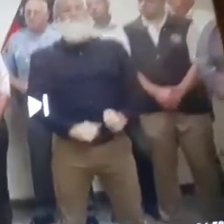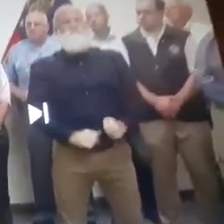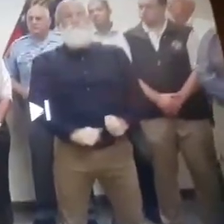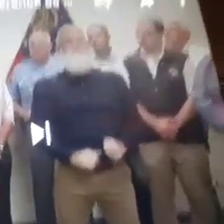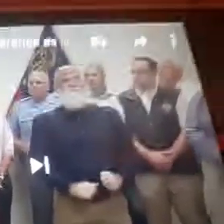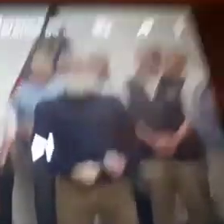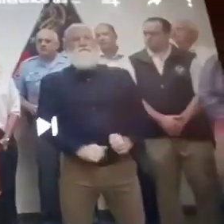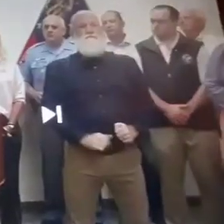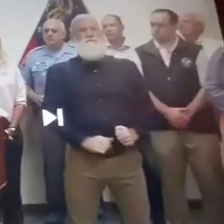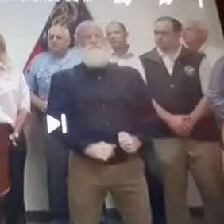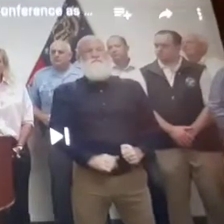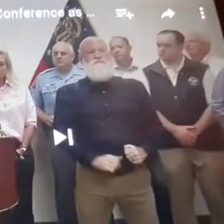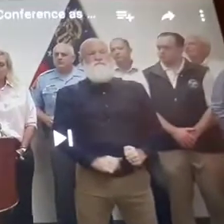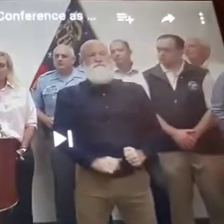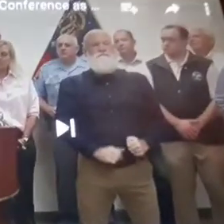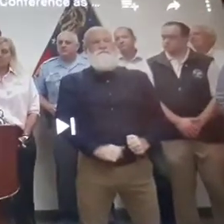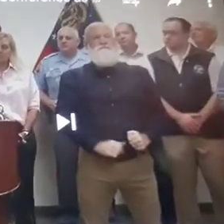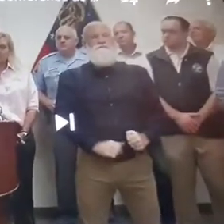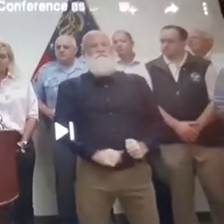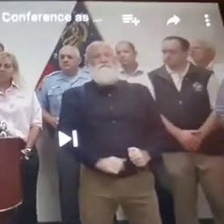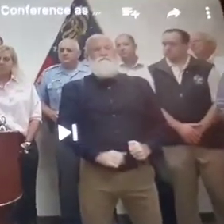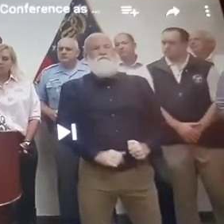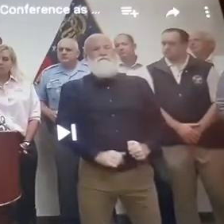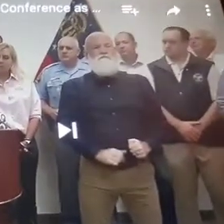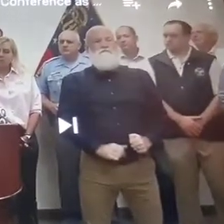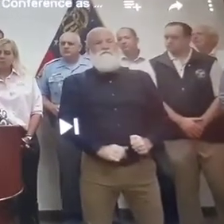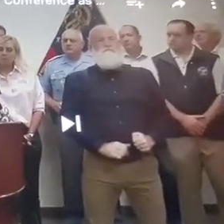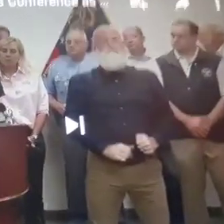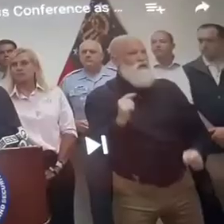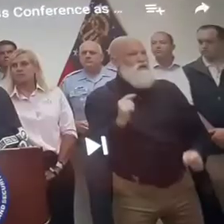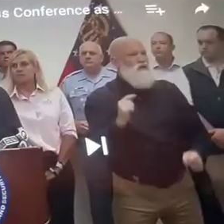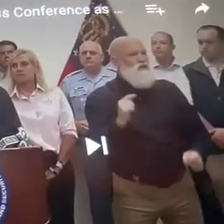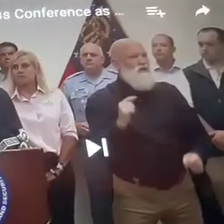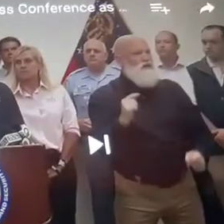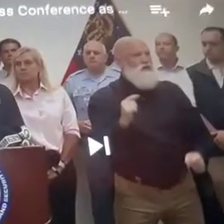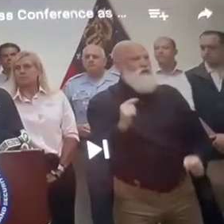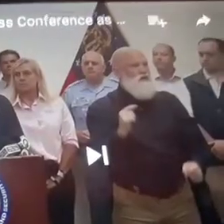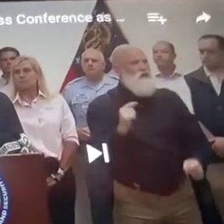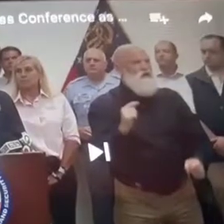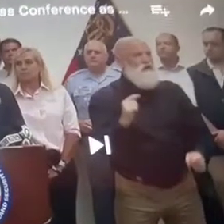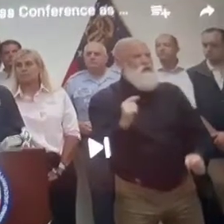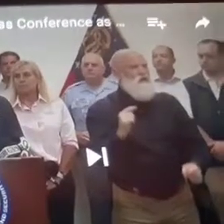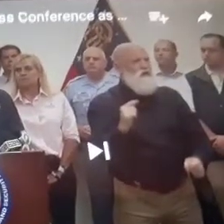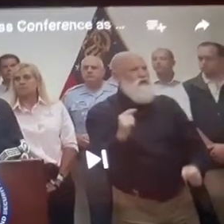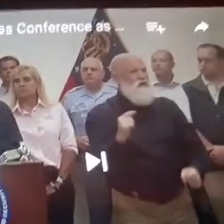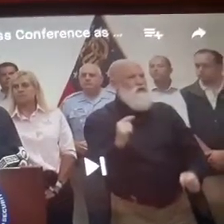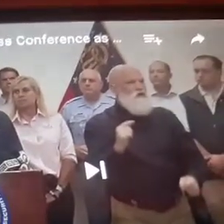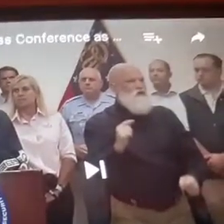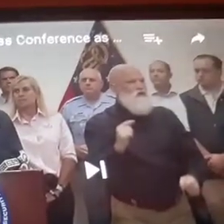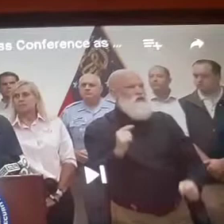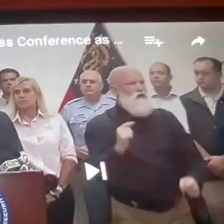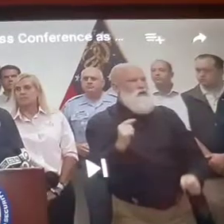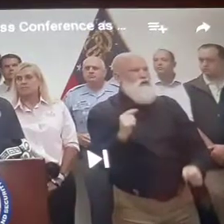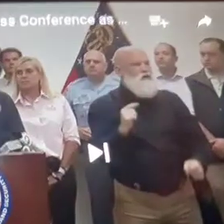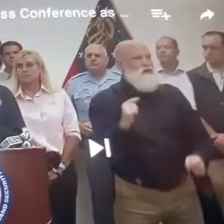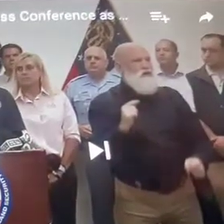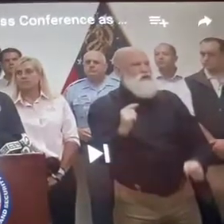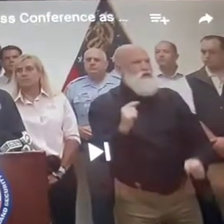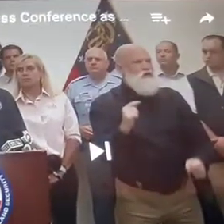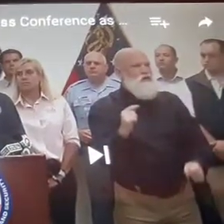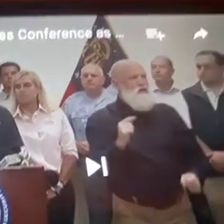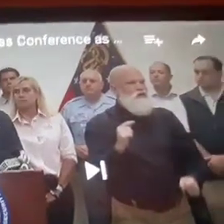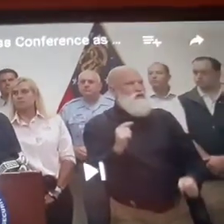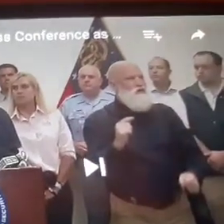So that I found that interesting. I'll be back. There's more. You better believe it. Okay, so this next clip,